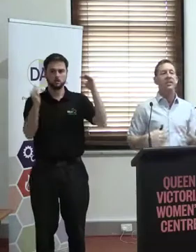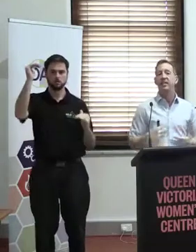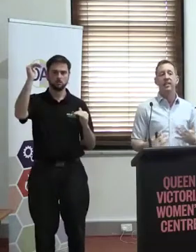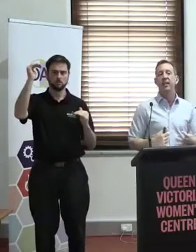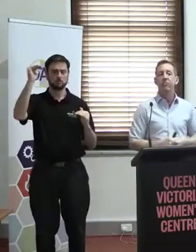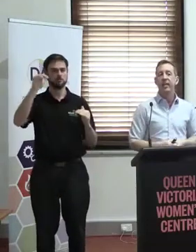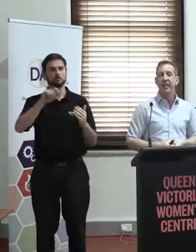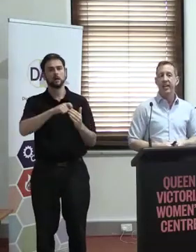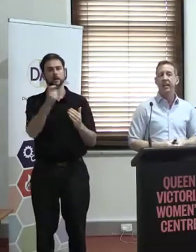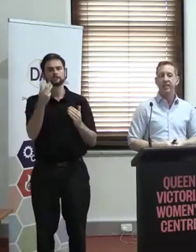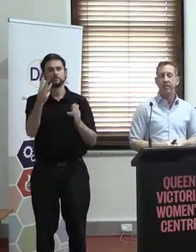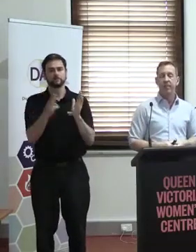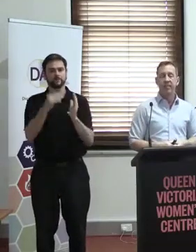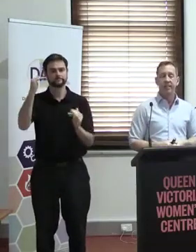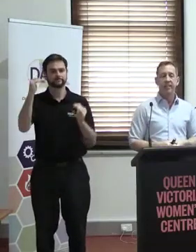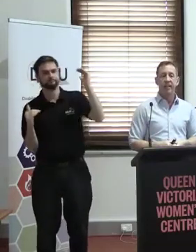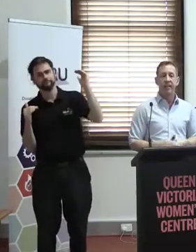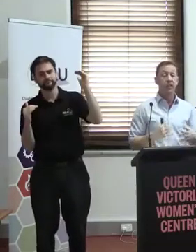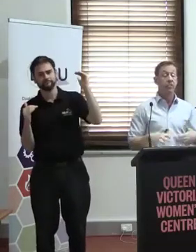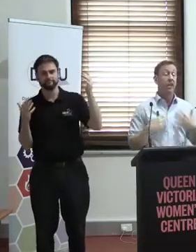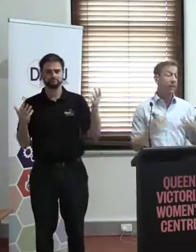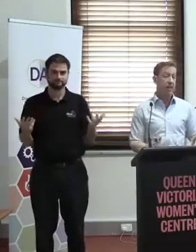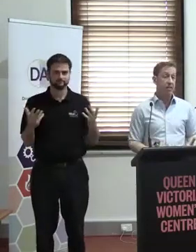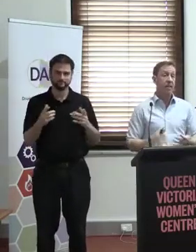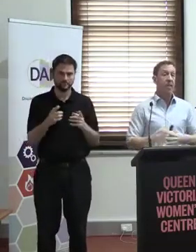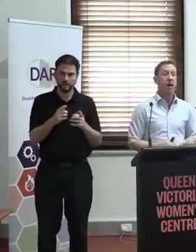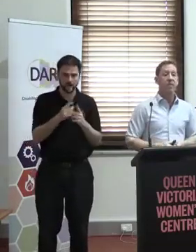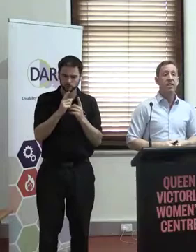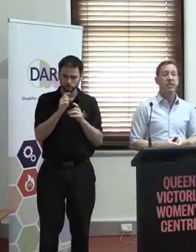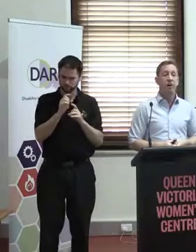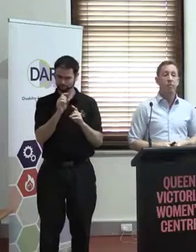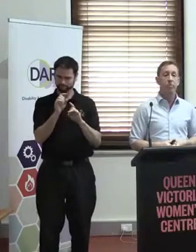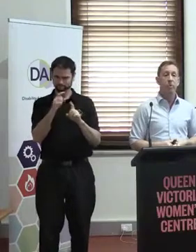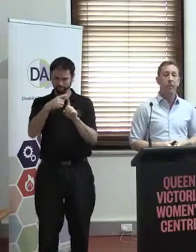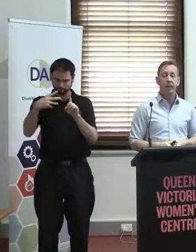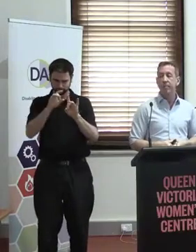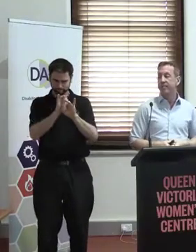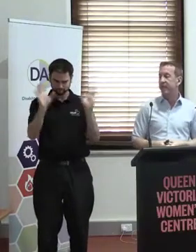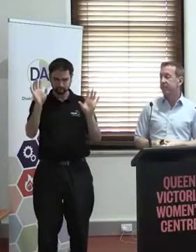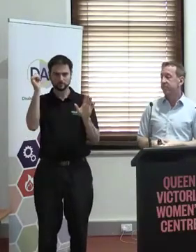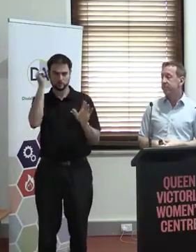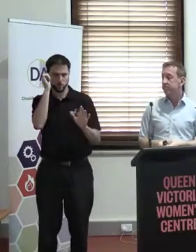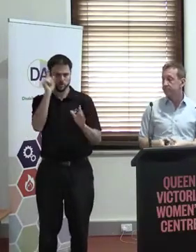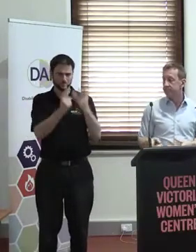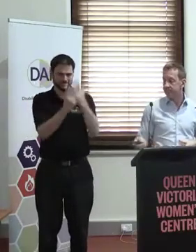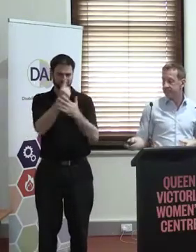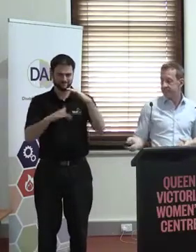lumpy data that we're getting in some of the data sets. And you'll see that in the final report when it comes